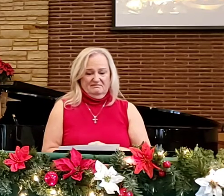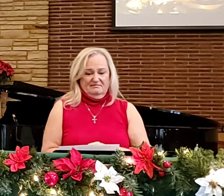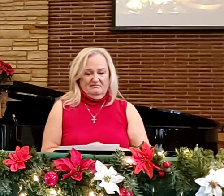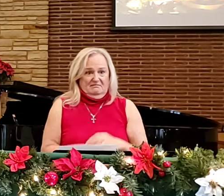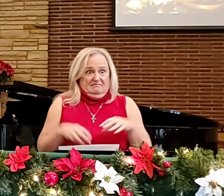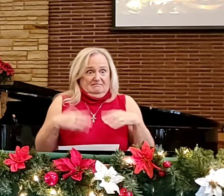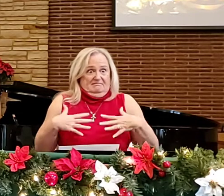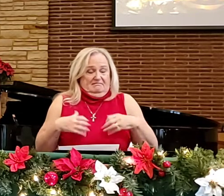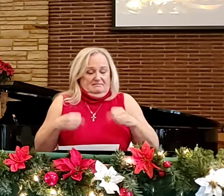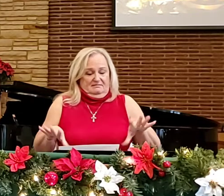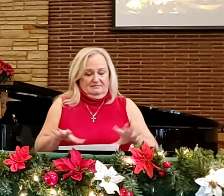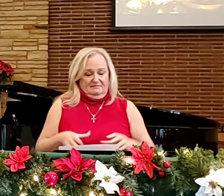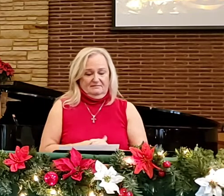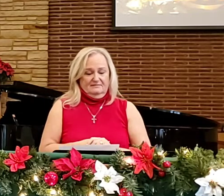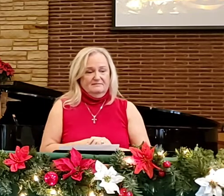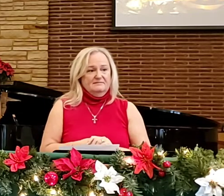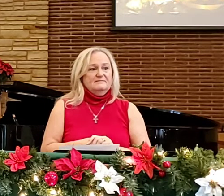fearless.